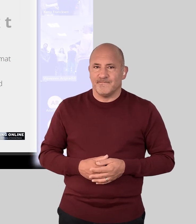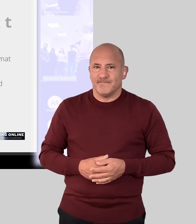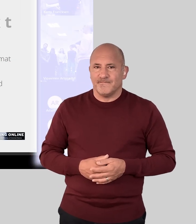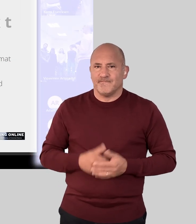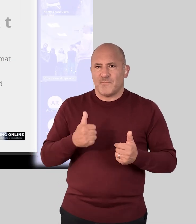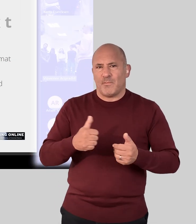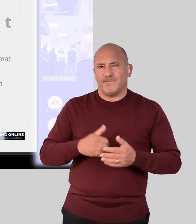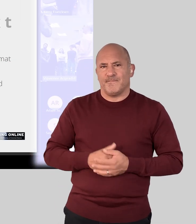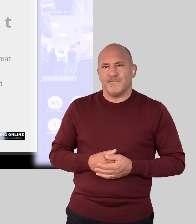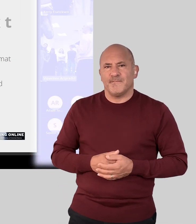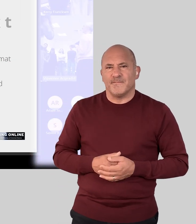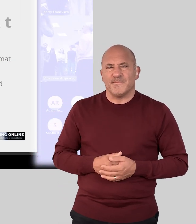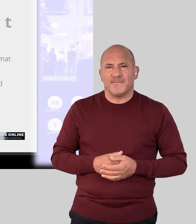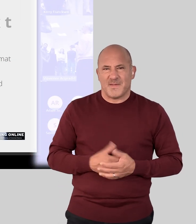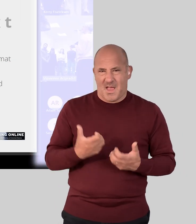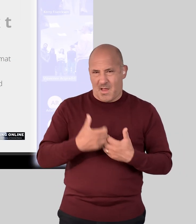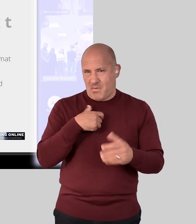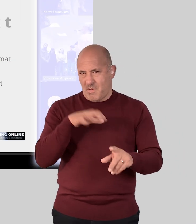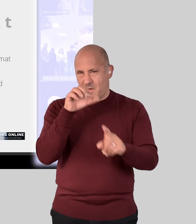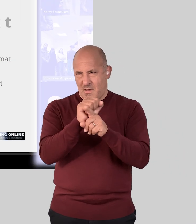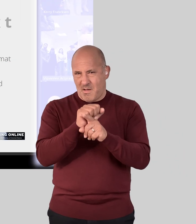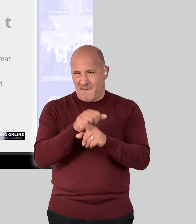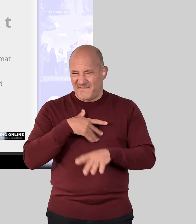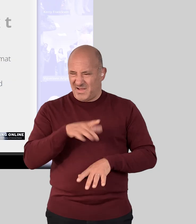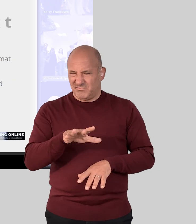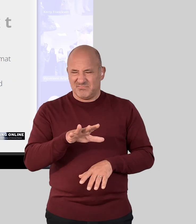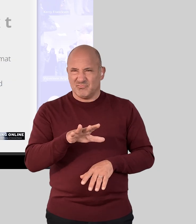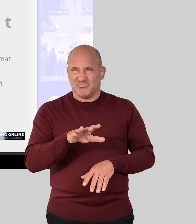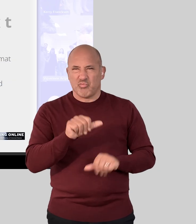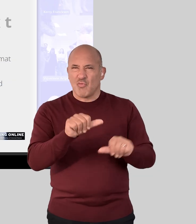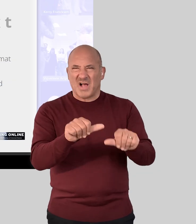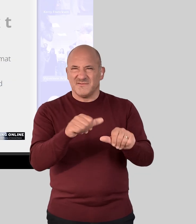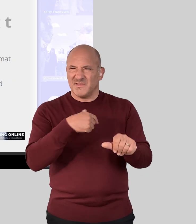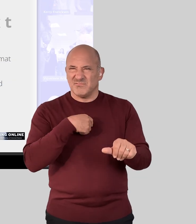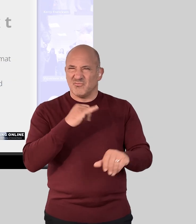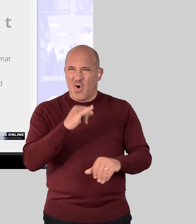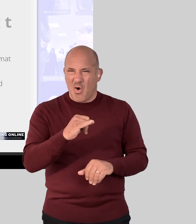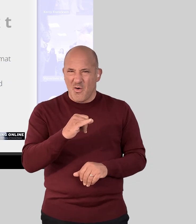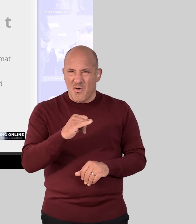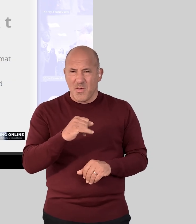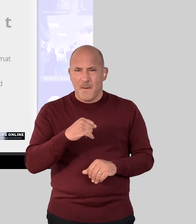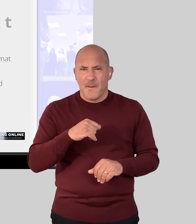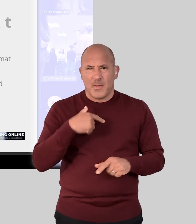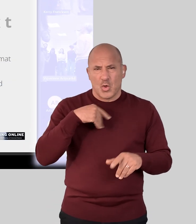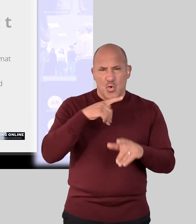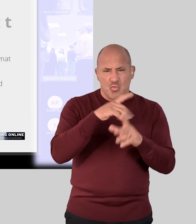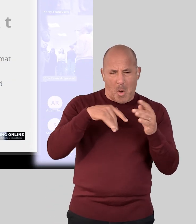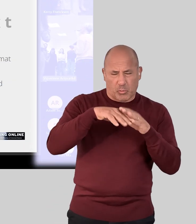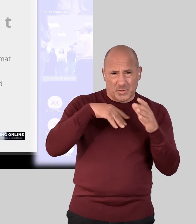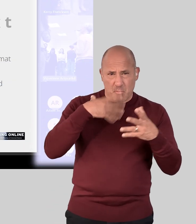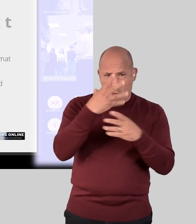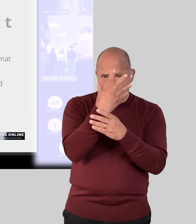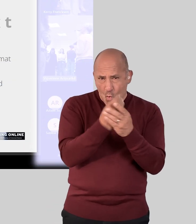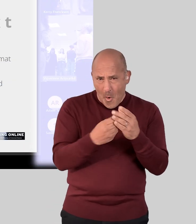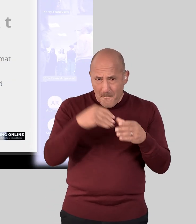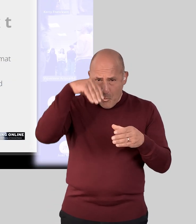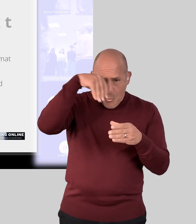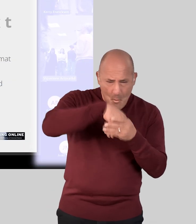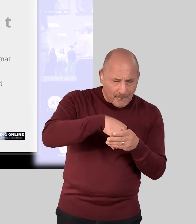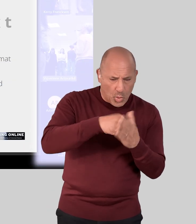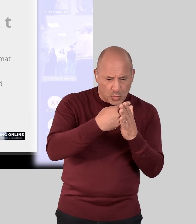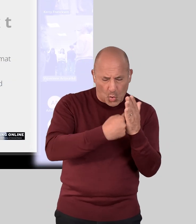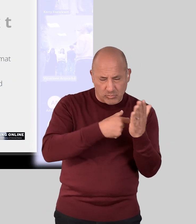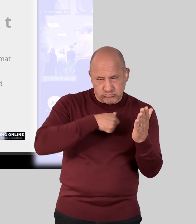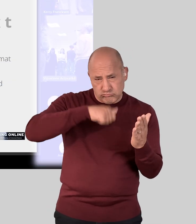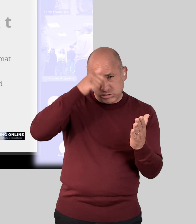what we can tell often what feels off or wrong, and the deeper entrenched you get in the community, the more you know these rules